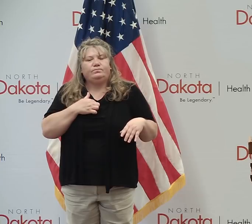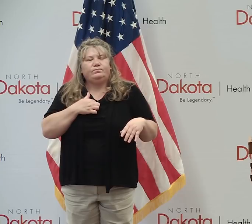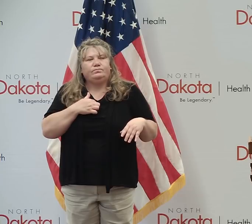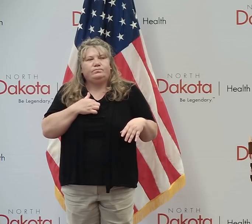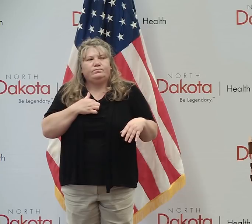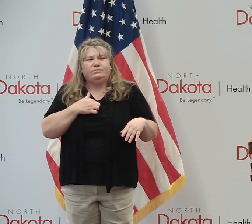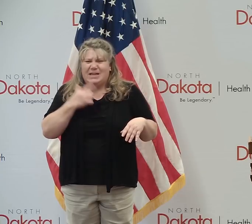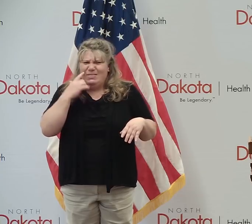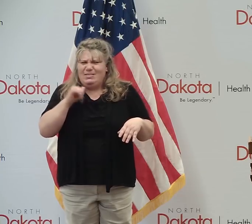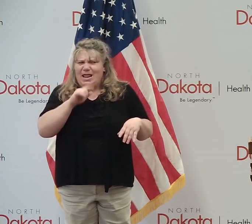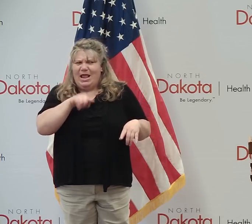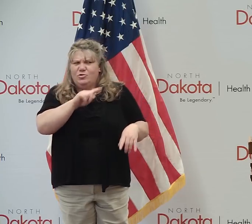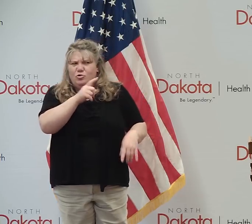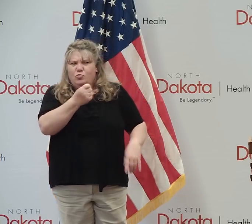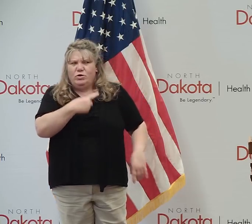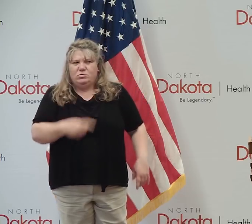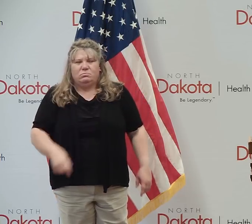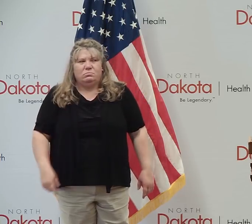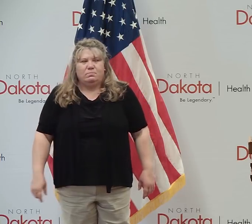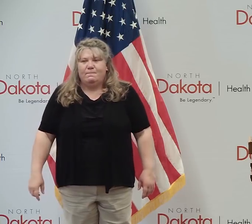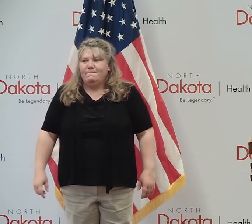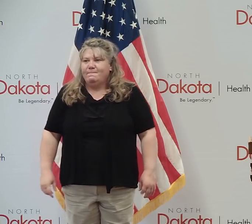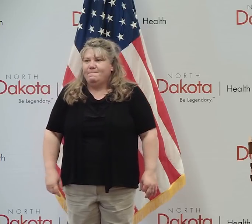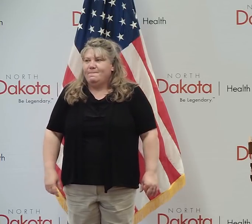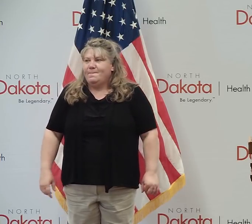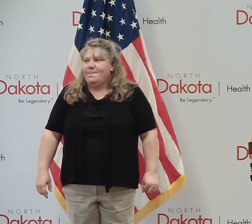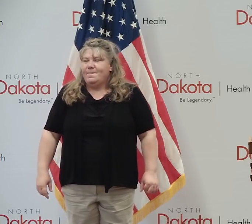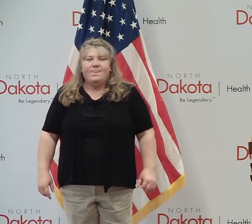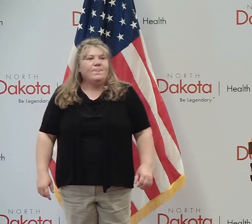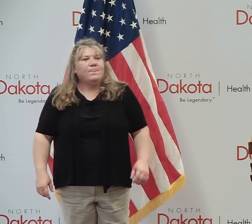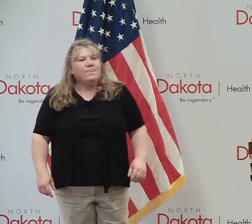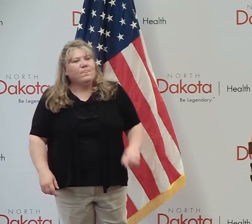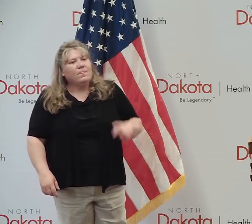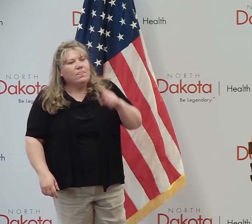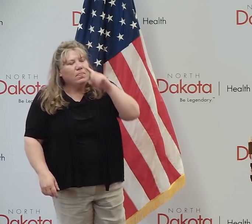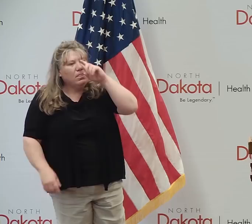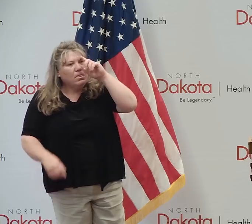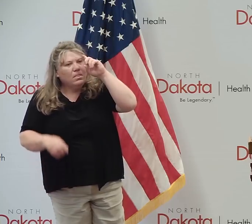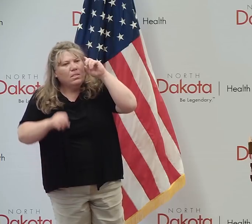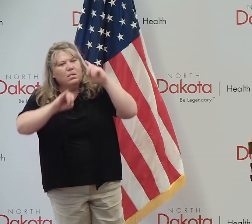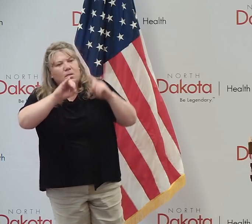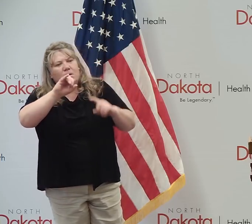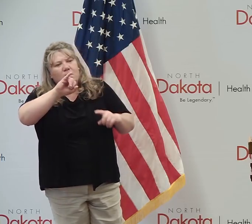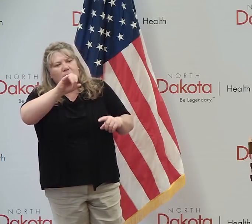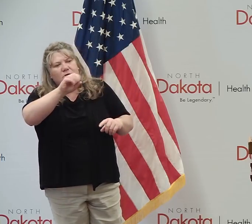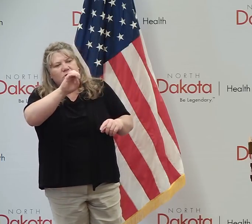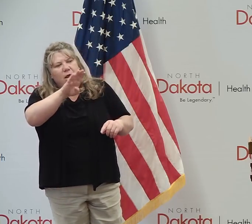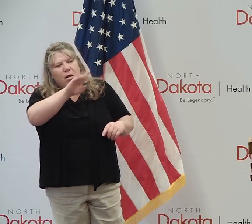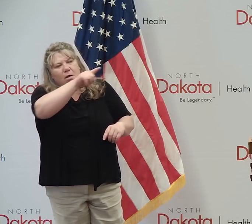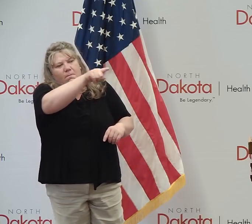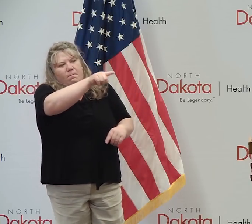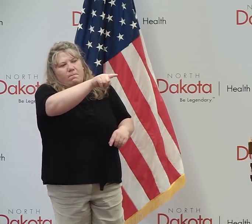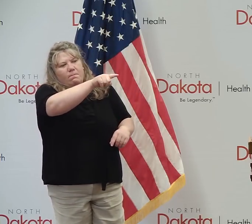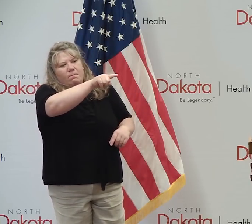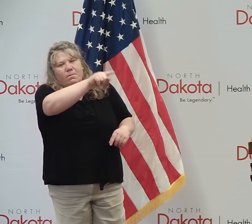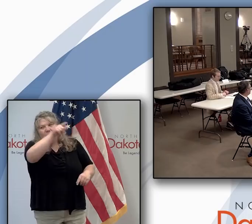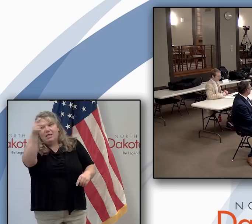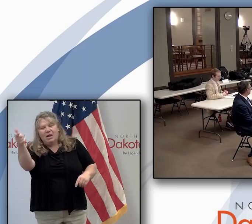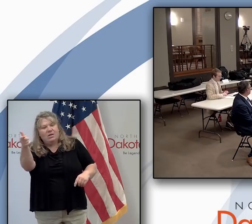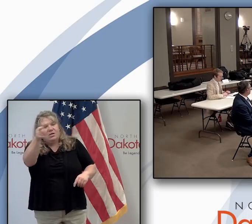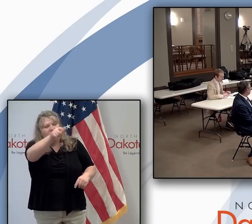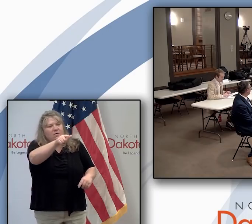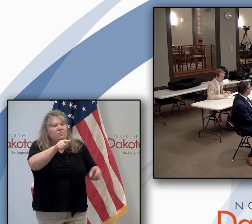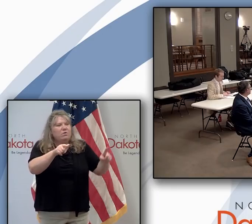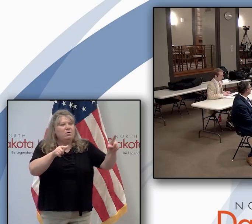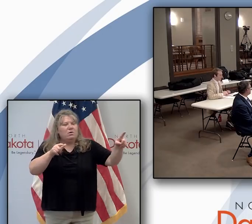so I think that answers that question. Okay, we're going Jacob and then Lane and then Dave. Governor,